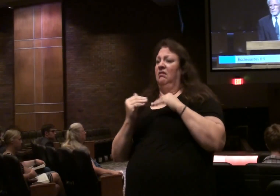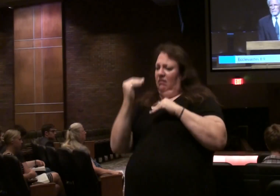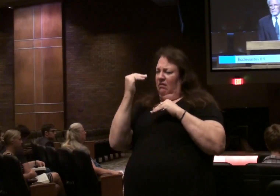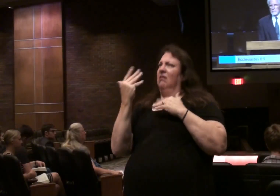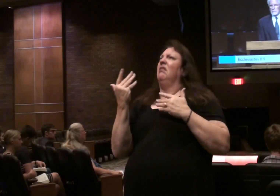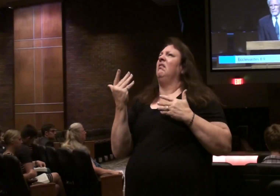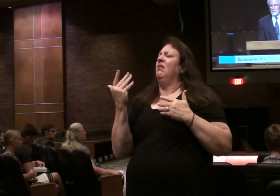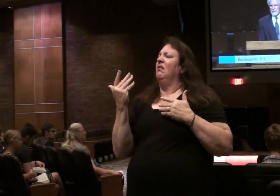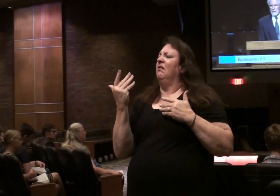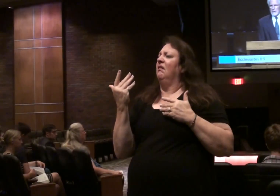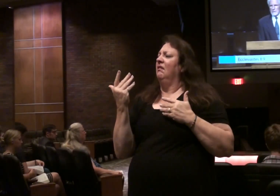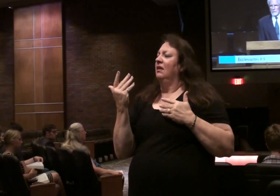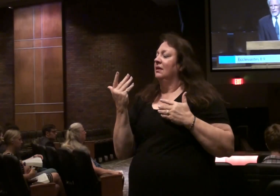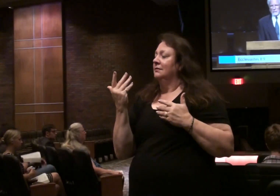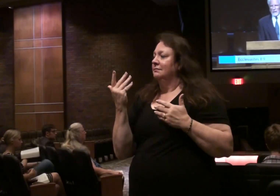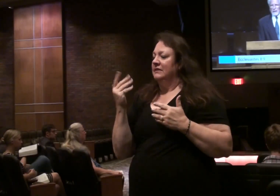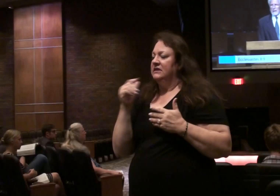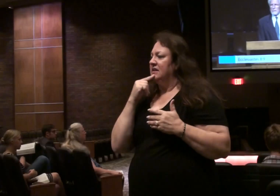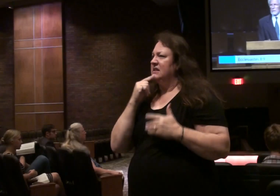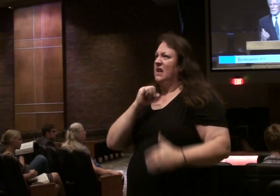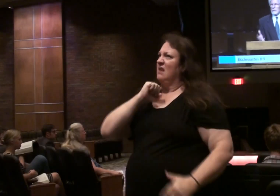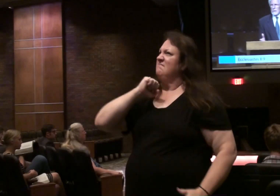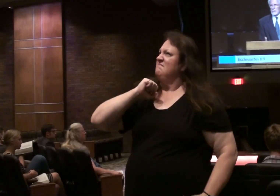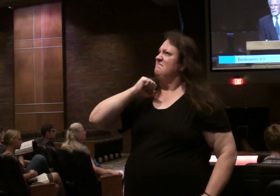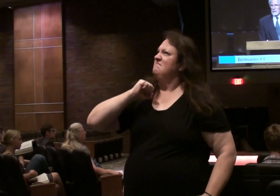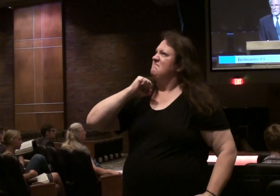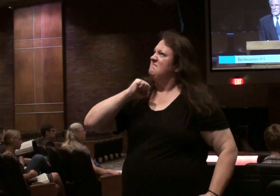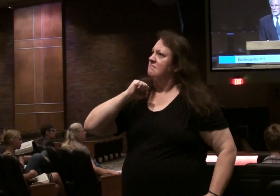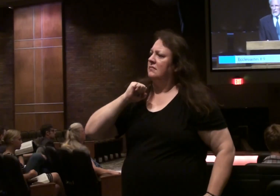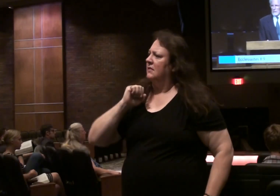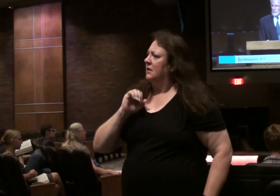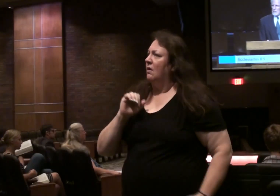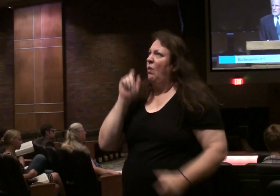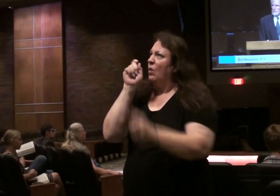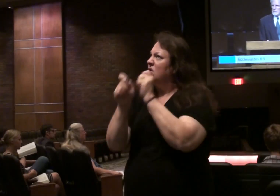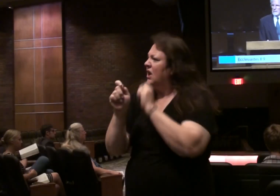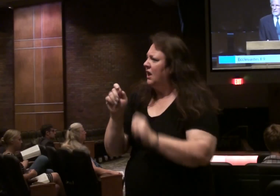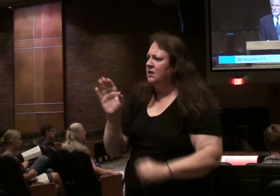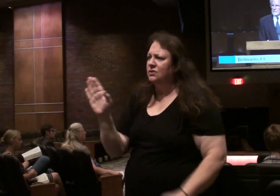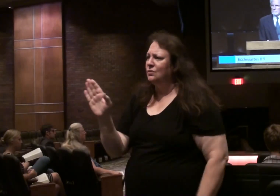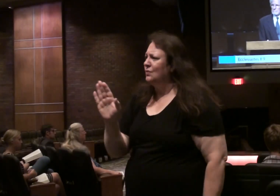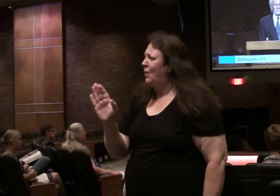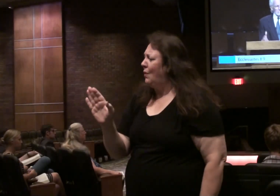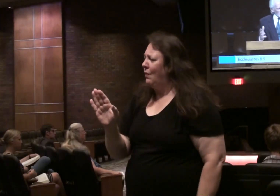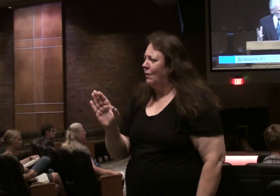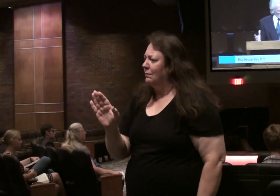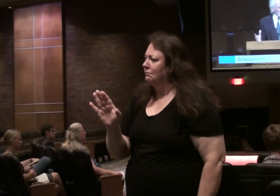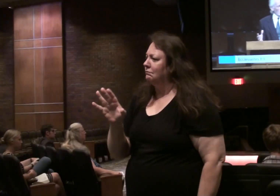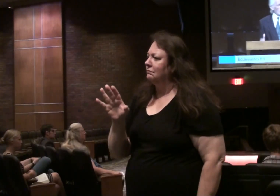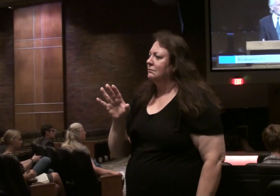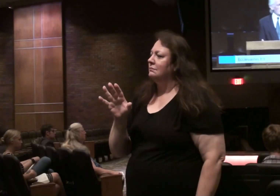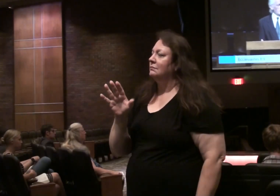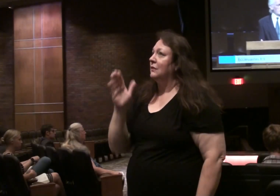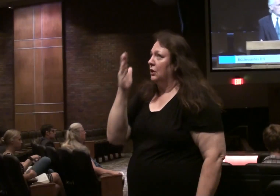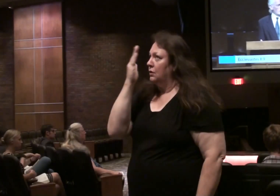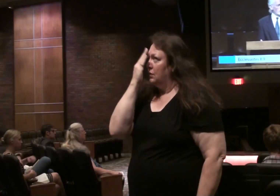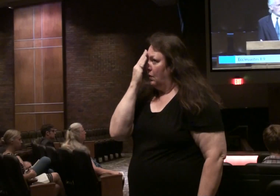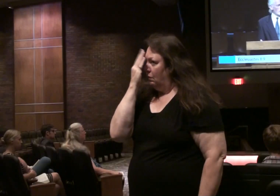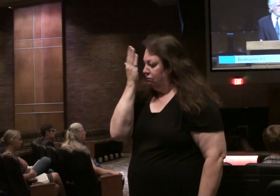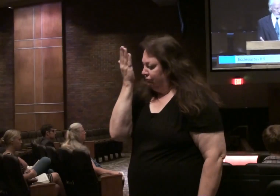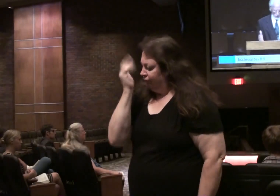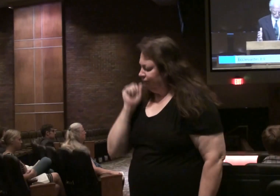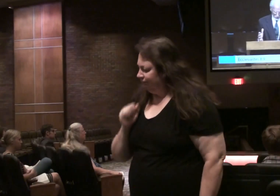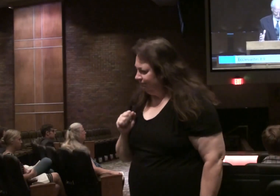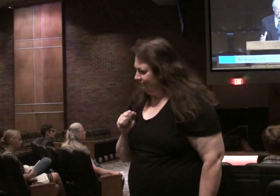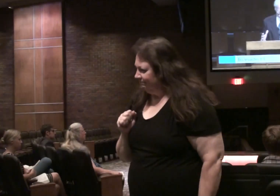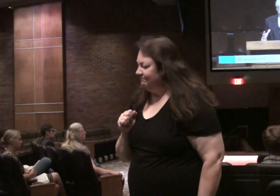unfairness. He doesn't say fight against it, resist it, or change it. Just be aware of it.